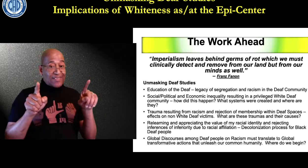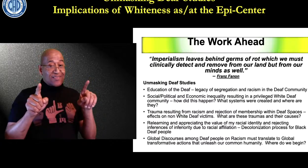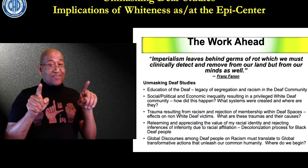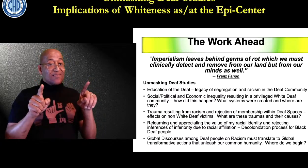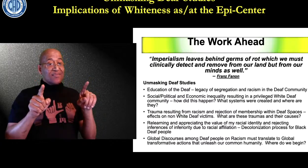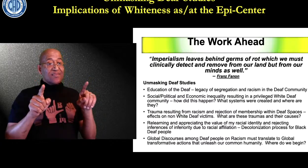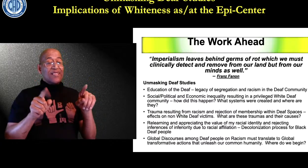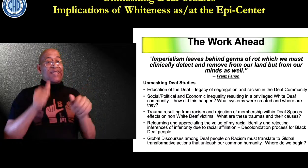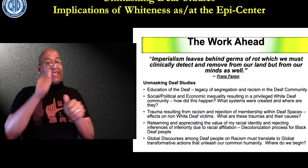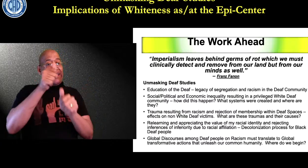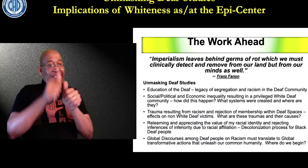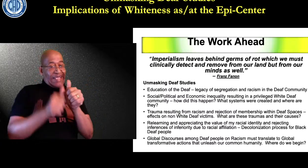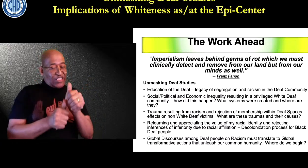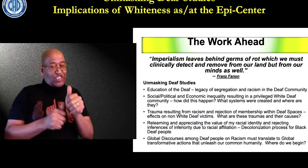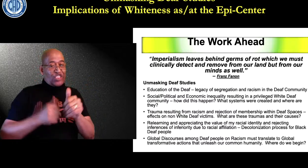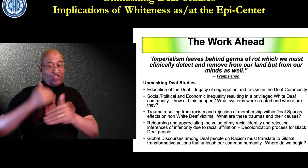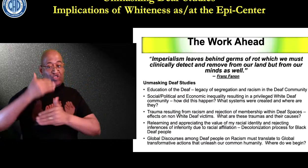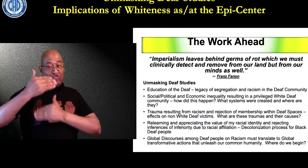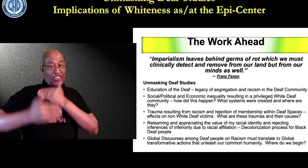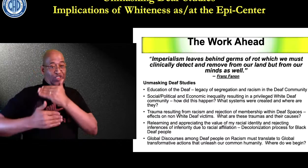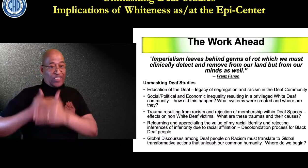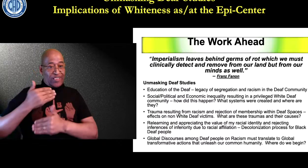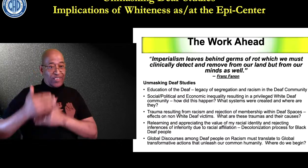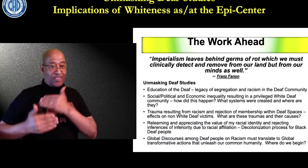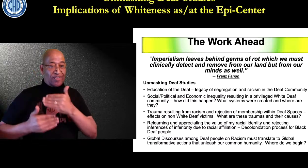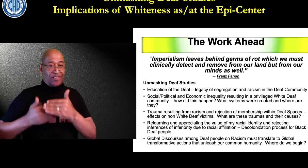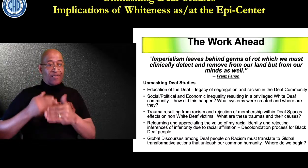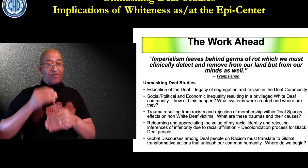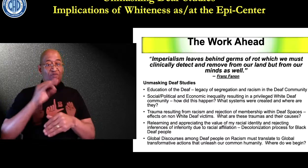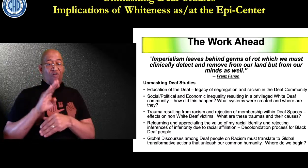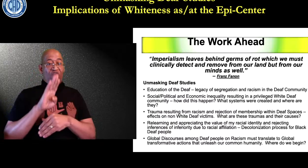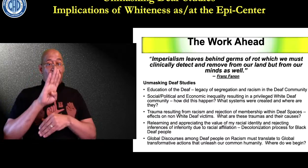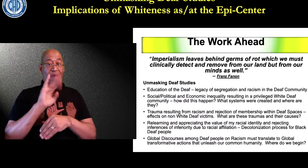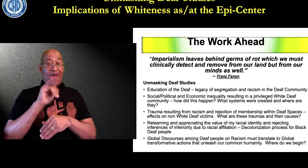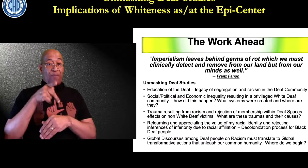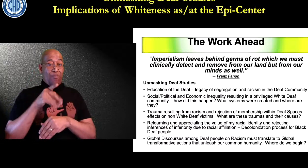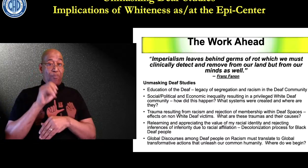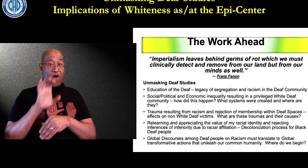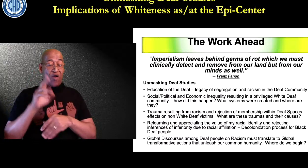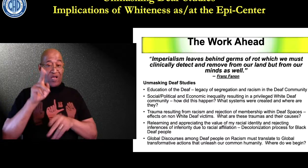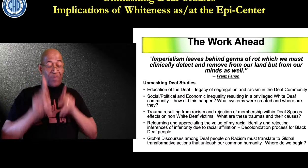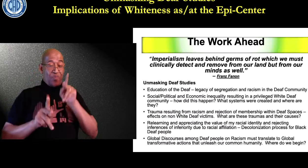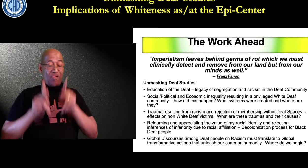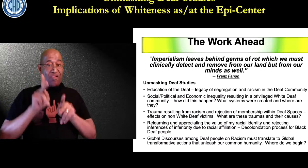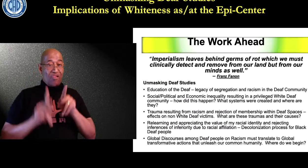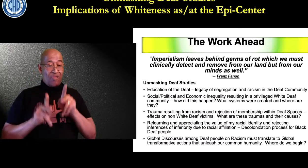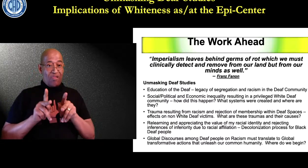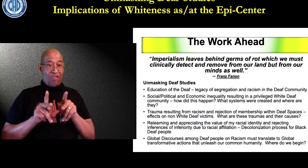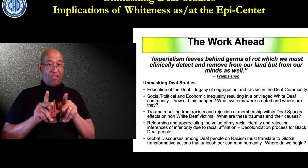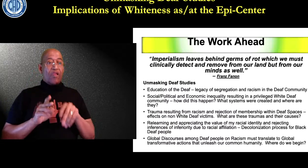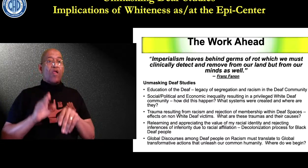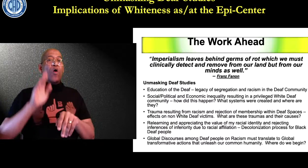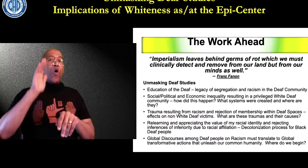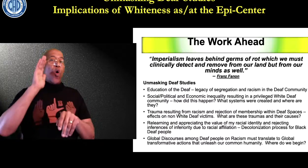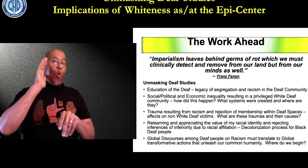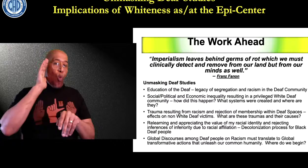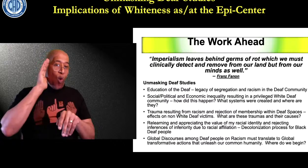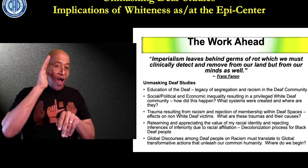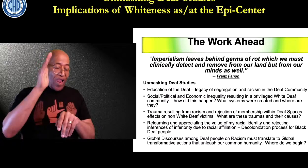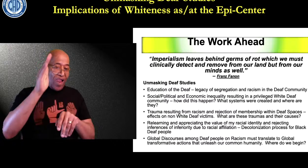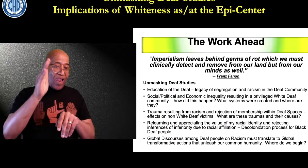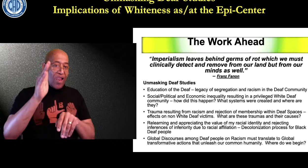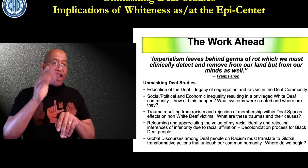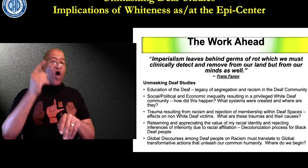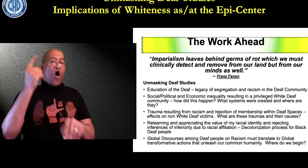to happen. But each step of the way for BIPOC